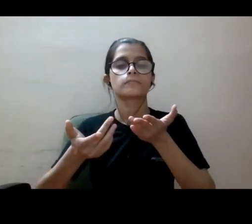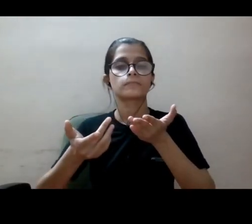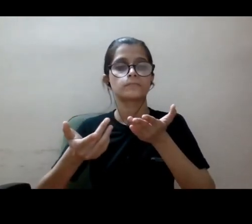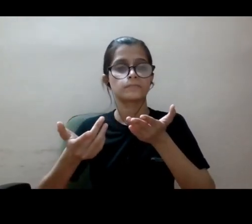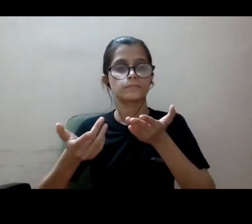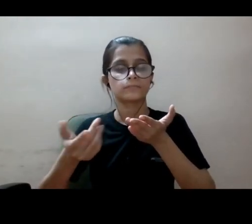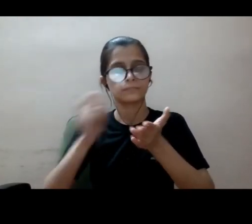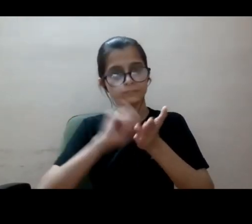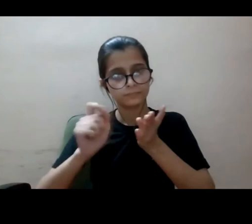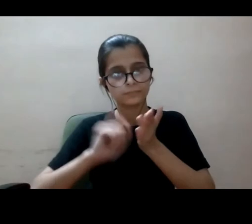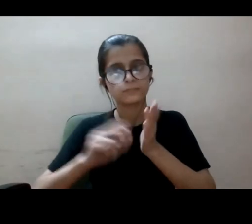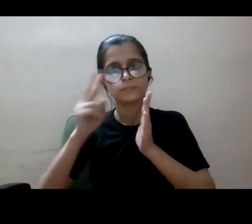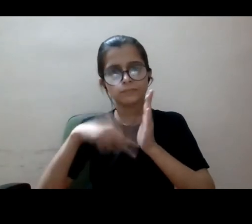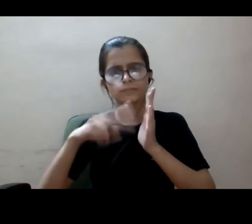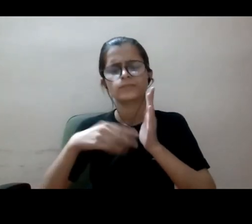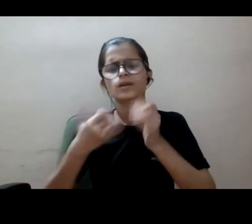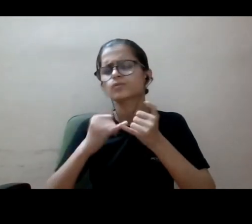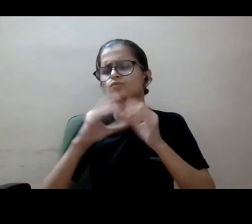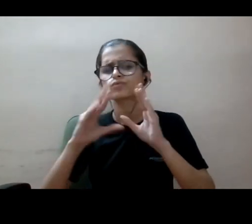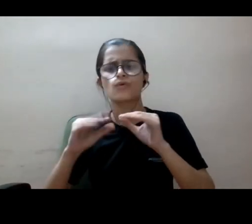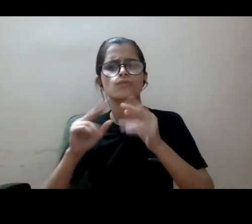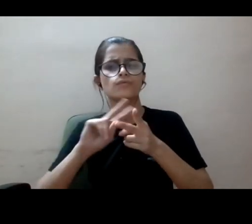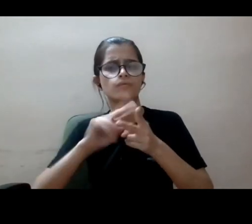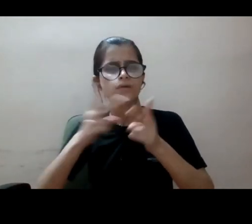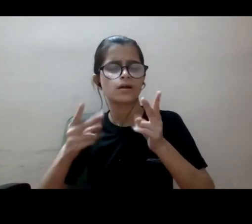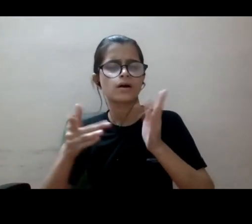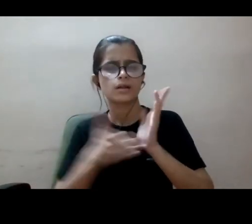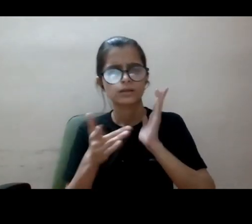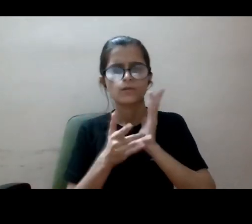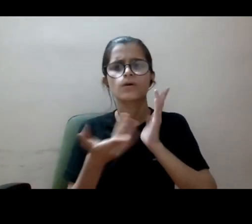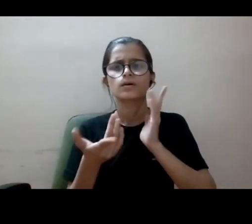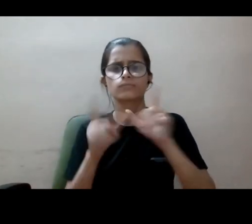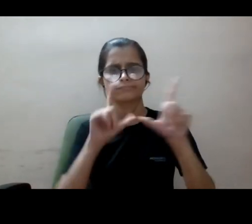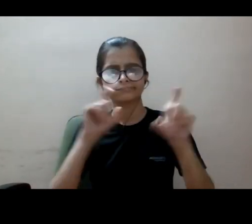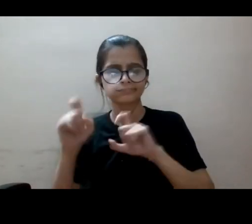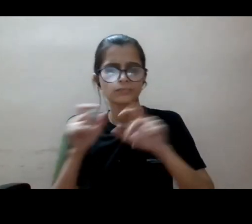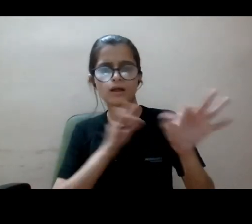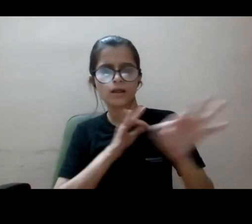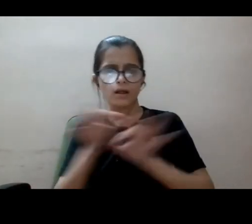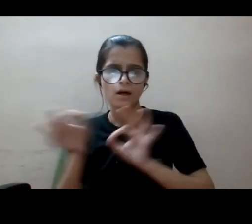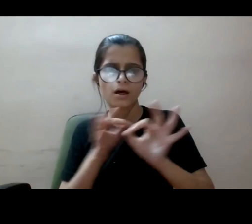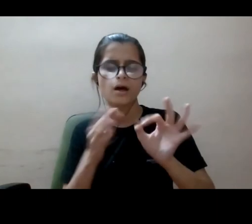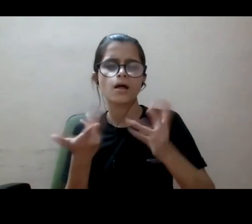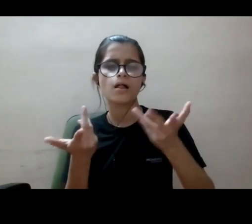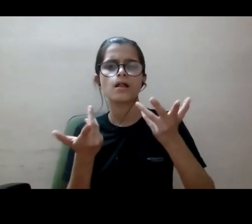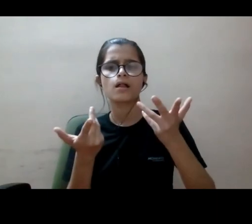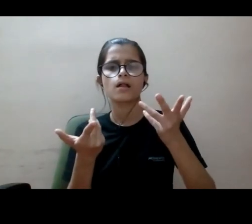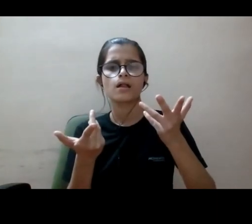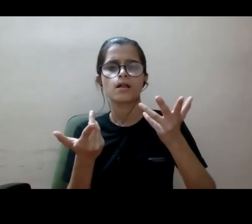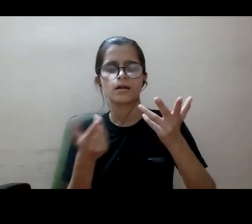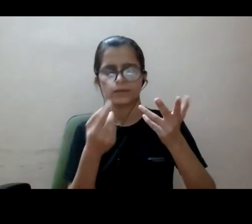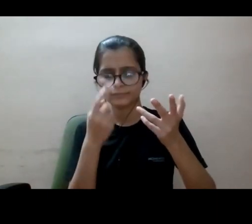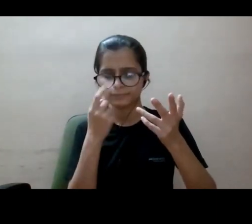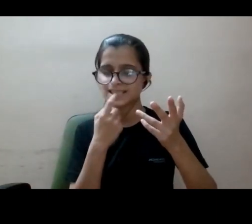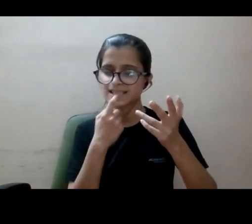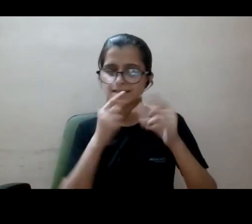Even we have softwares which describe pictures, and we can navigate around using white cane.